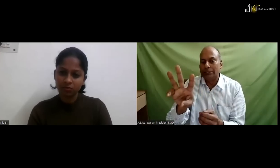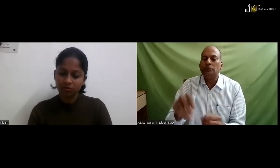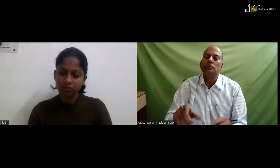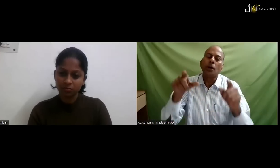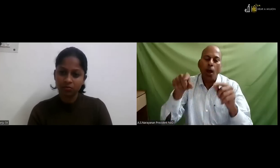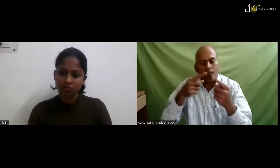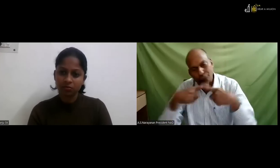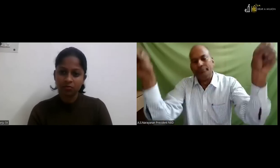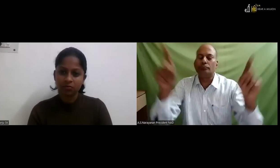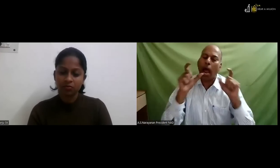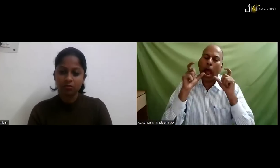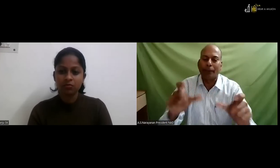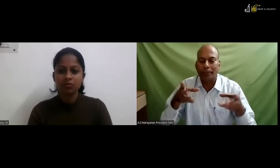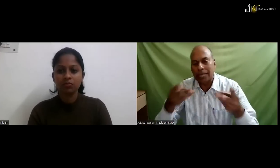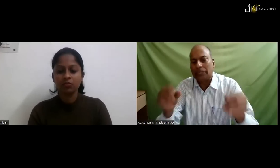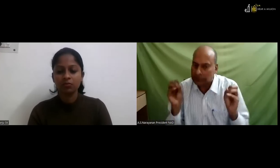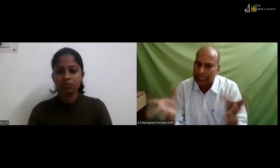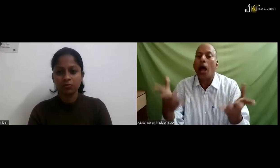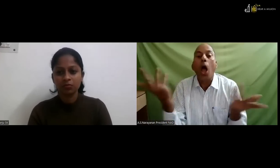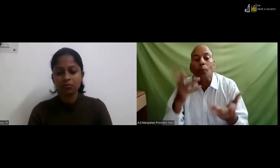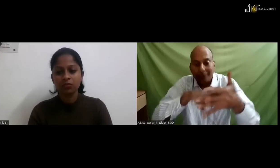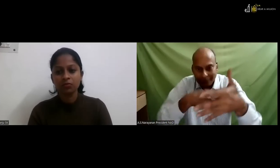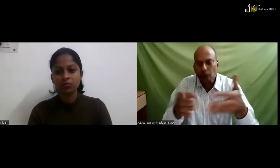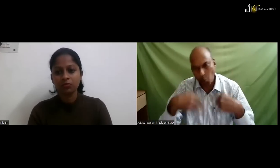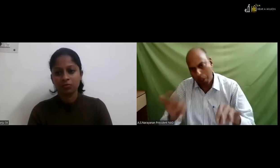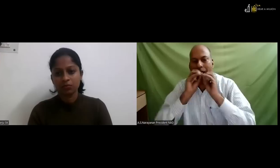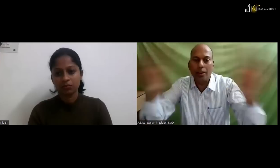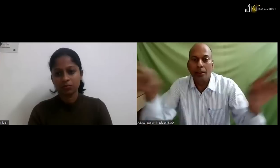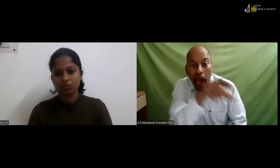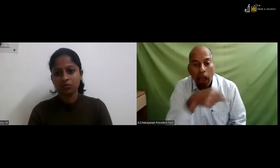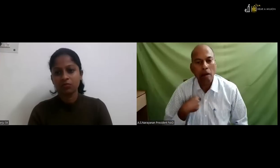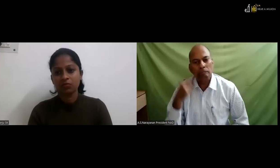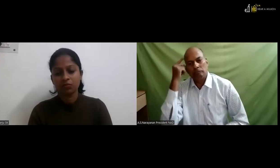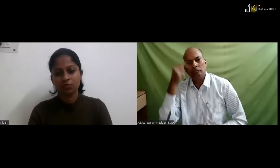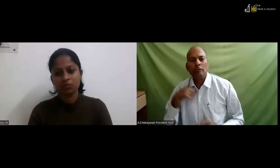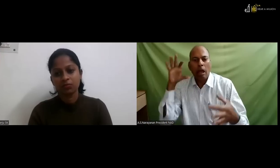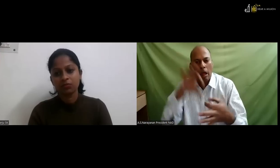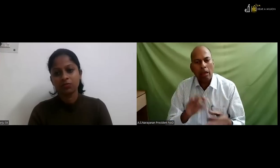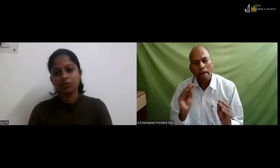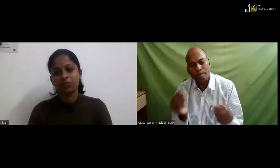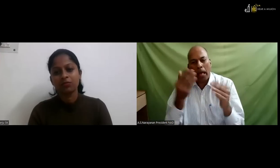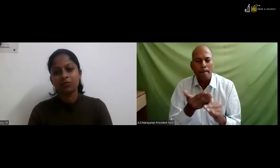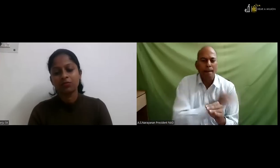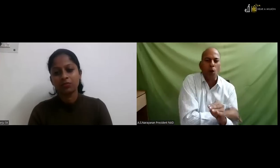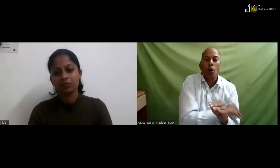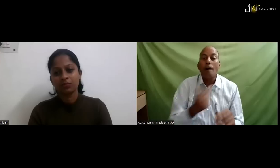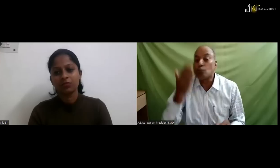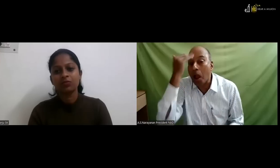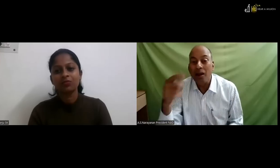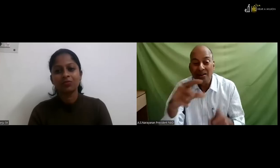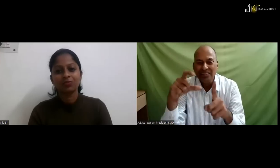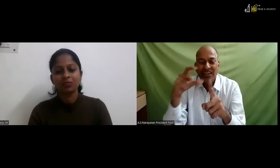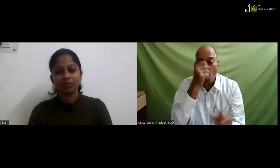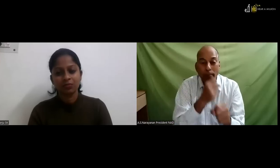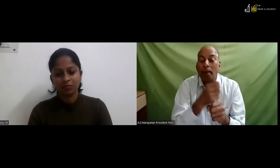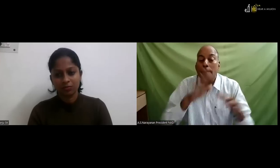try that in 2023 it will be like we will be holding a census. So I thought that this